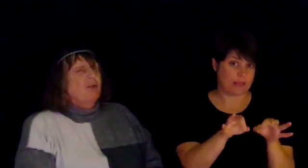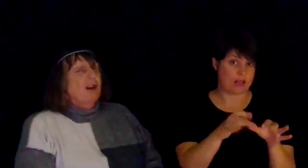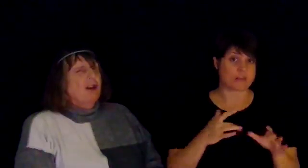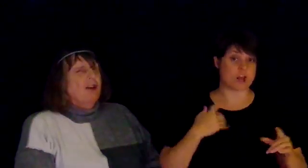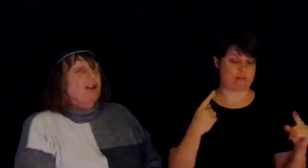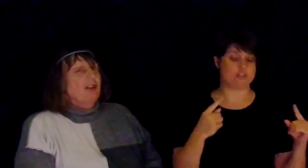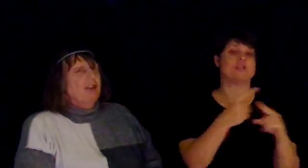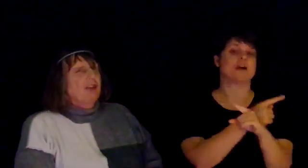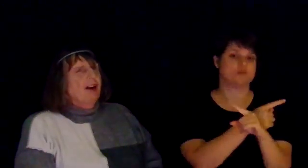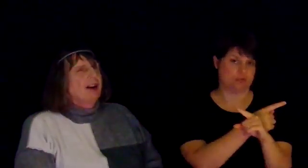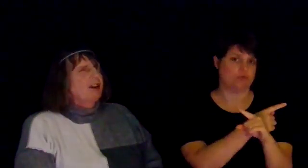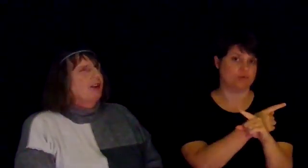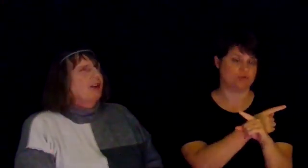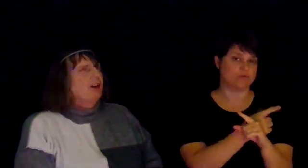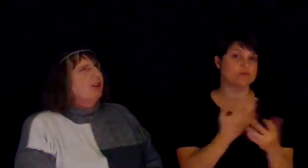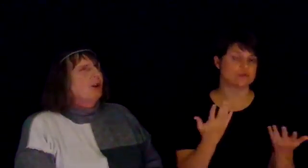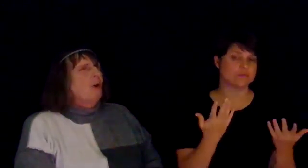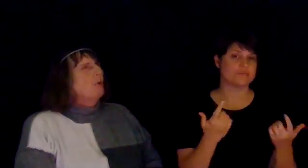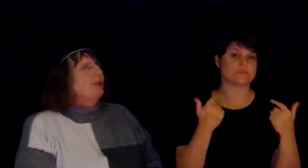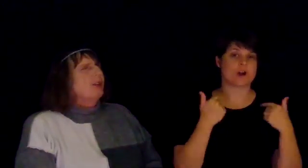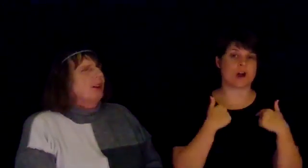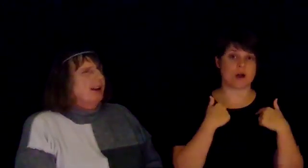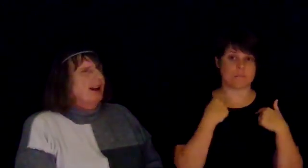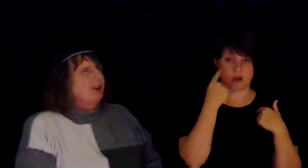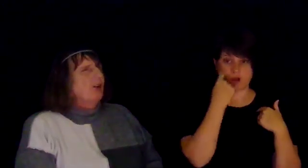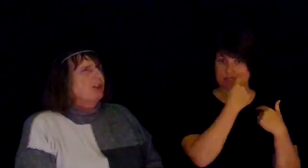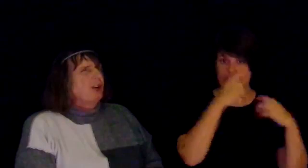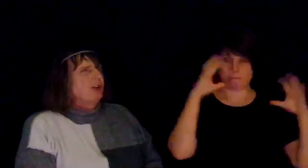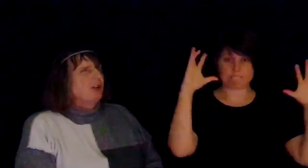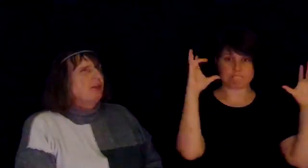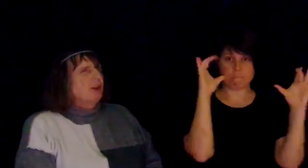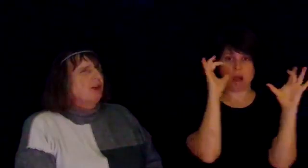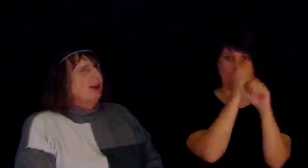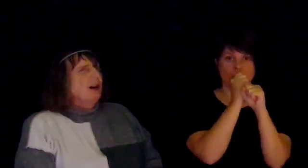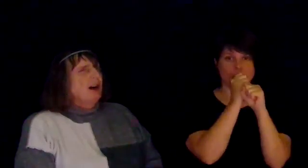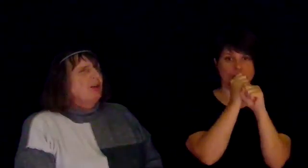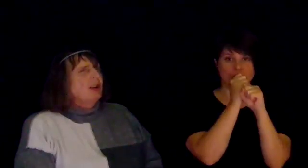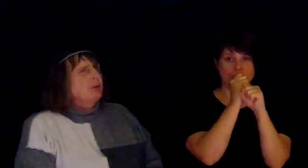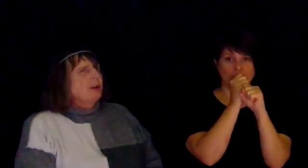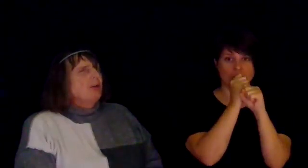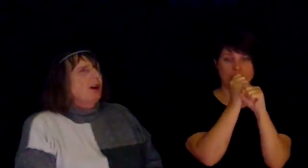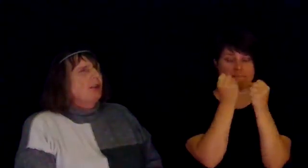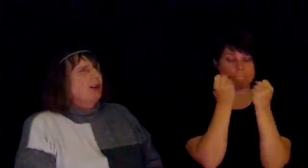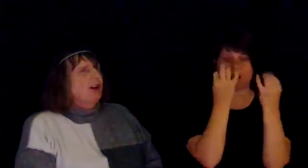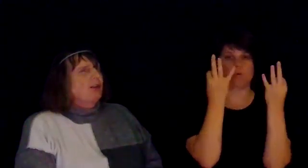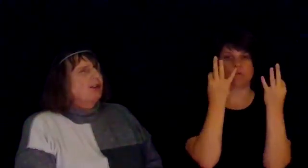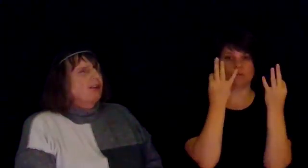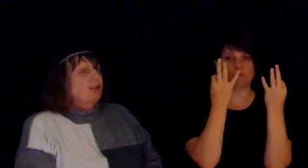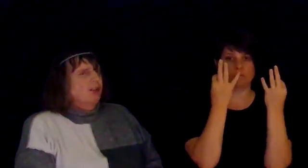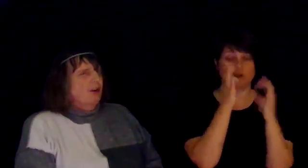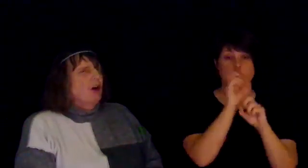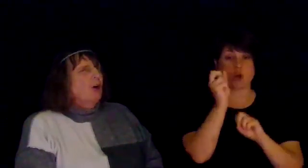that I had lost all of my sight. I had no sight, not even a little bit of